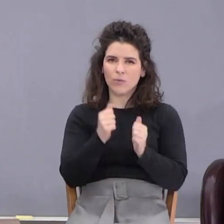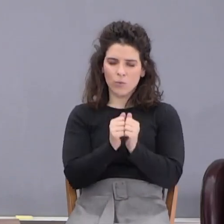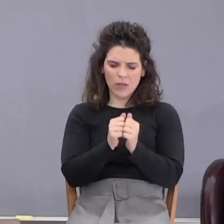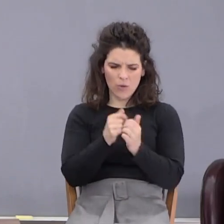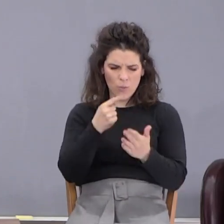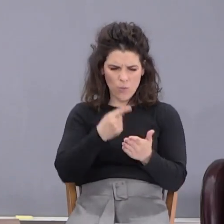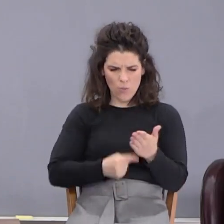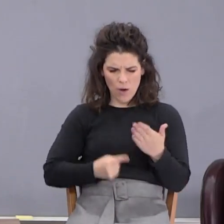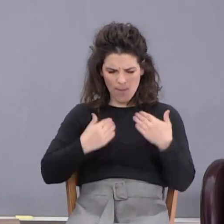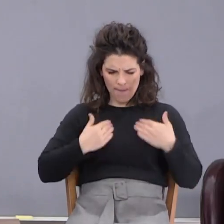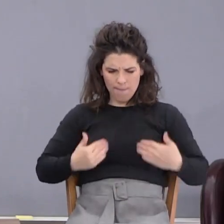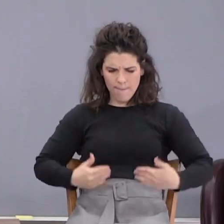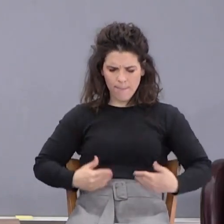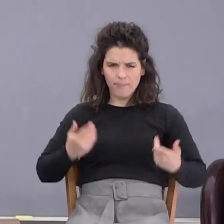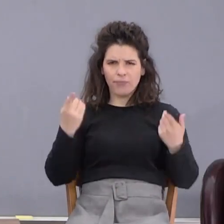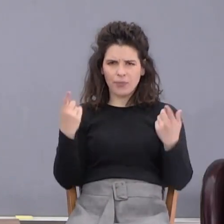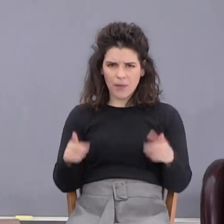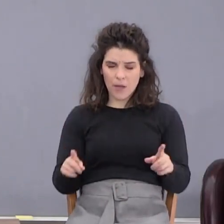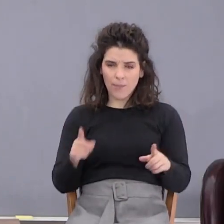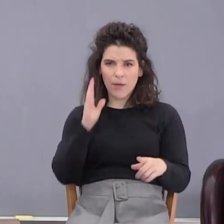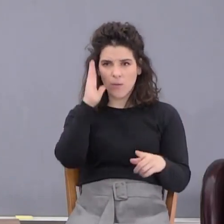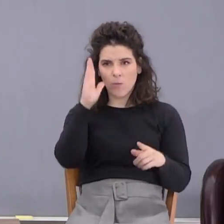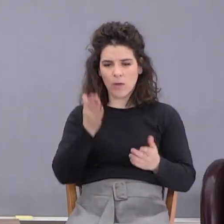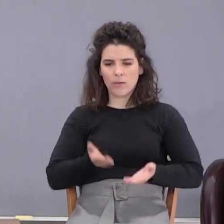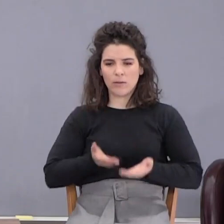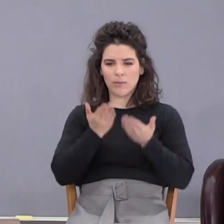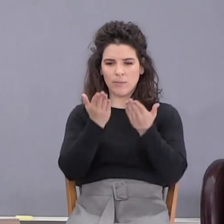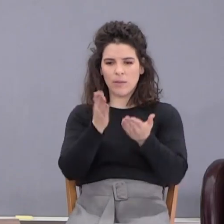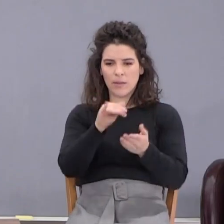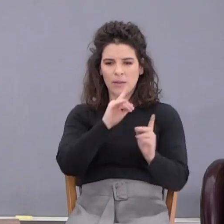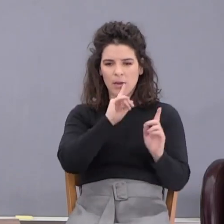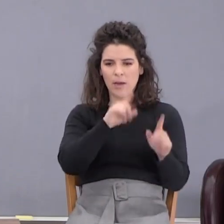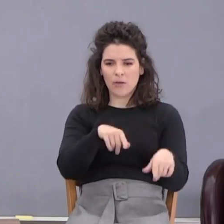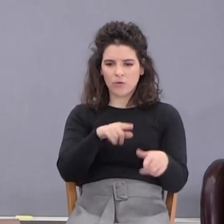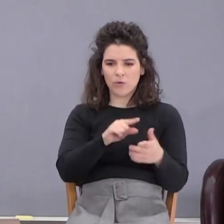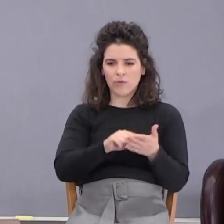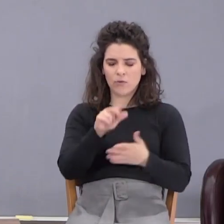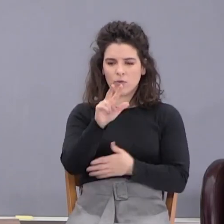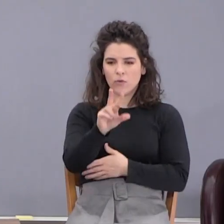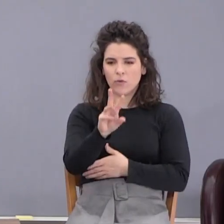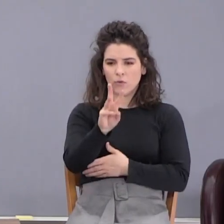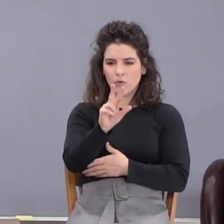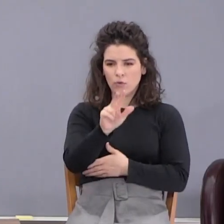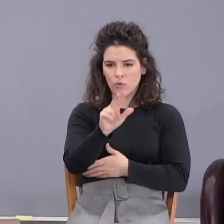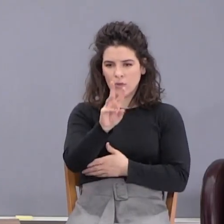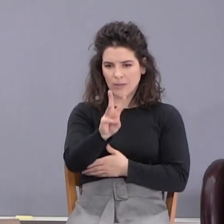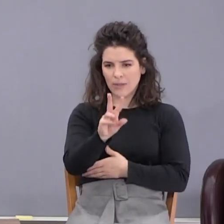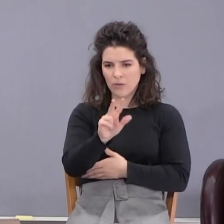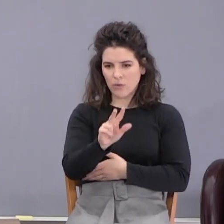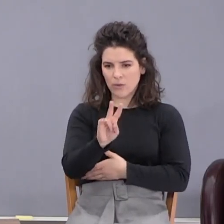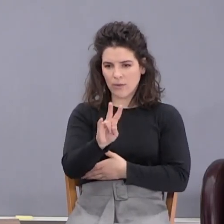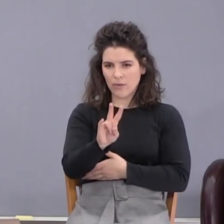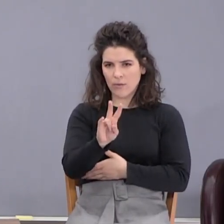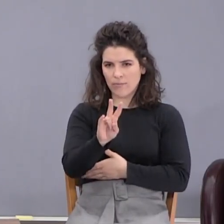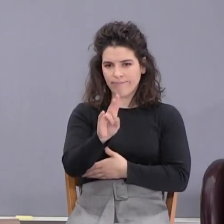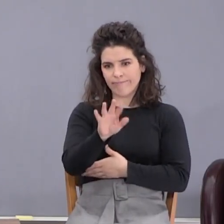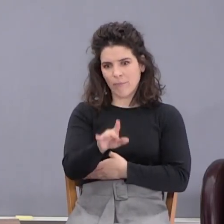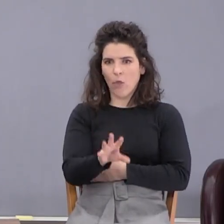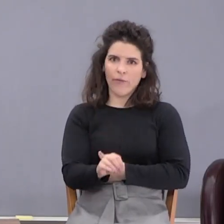body do they come, he's going to supply that answer, verses 36 through verse 50, okay?